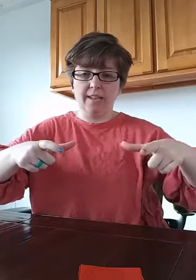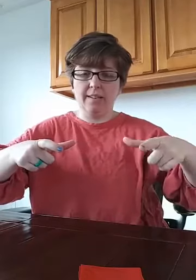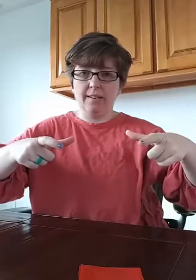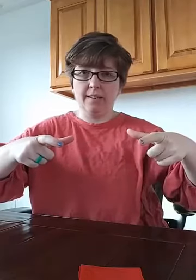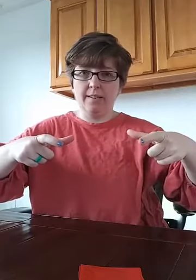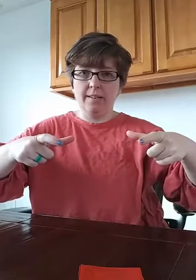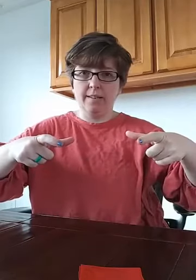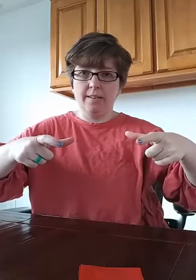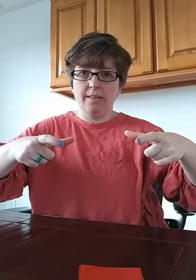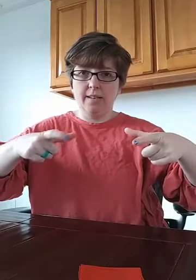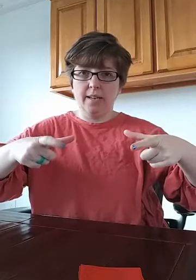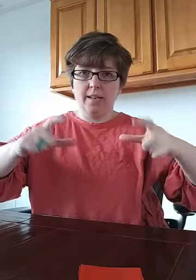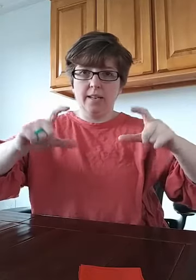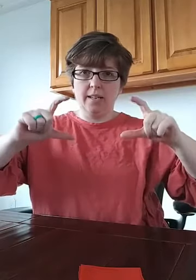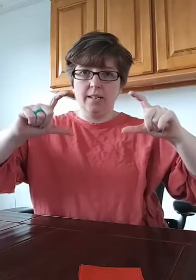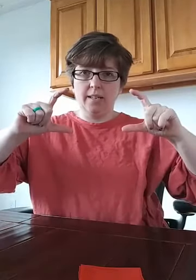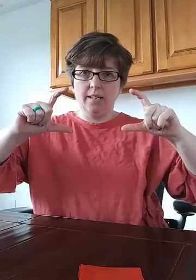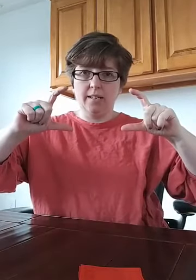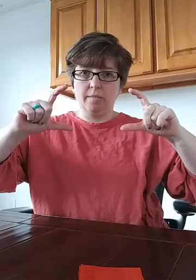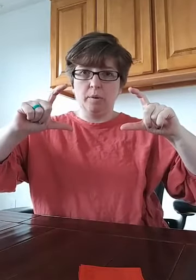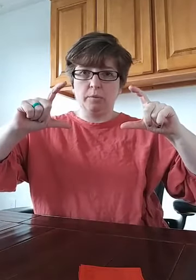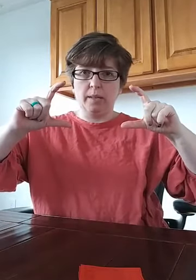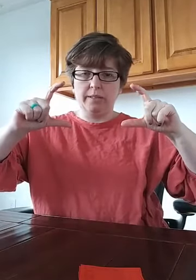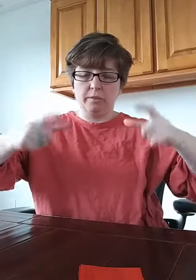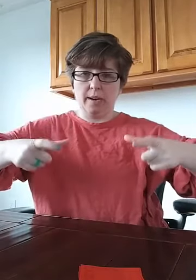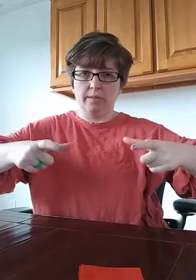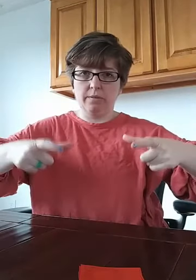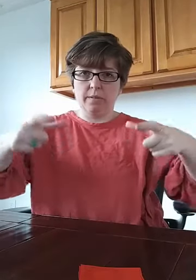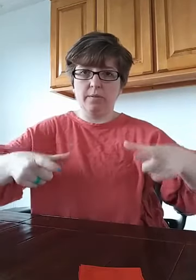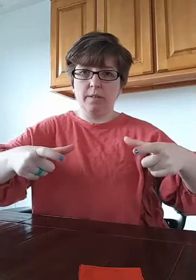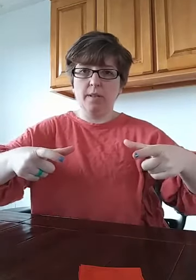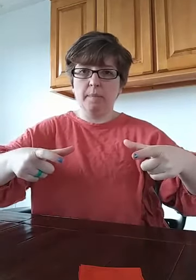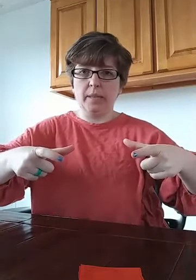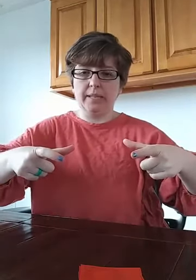and most plates are round so plate